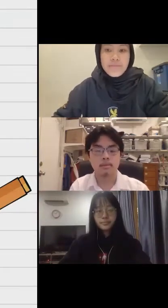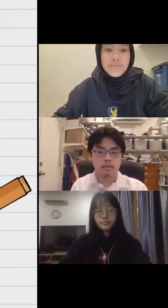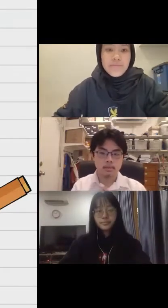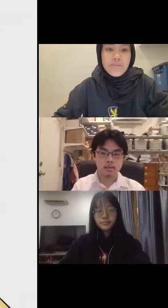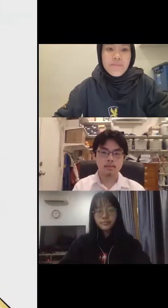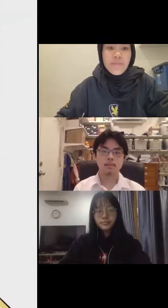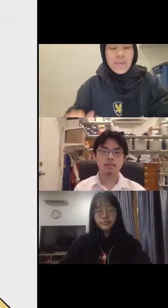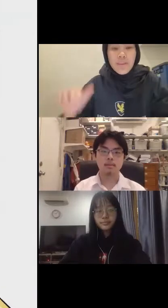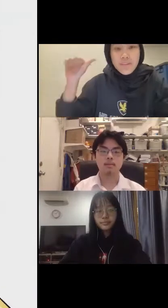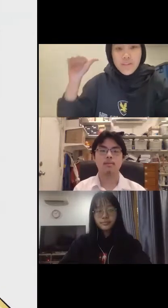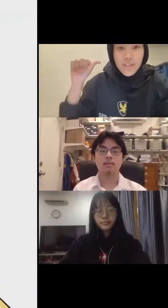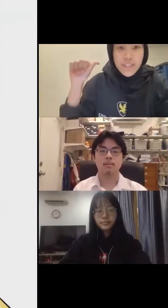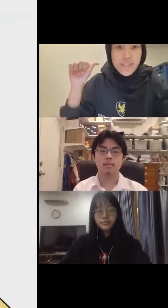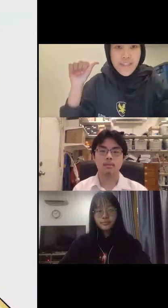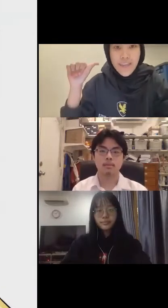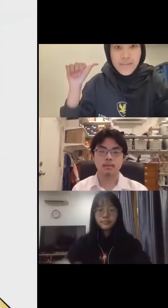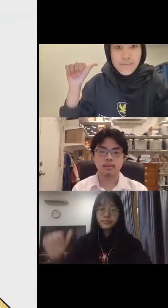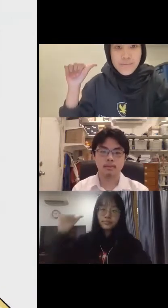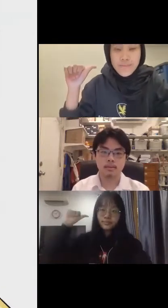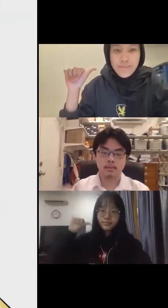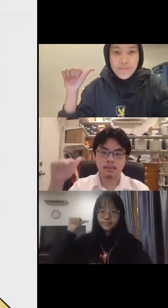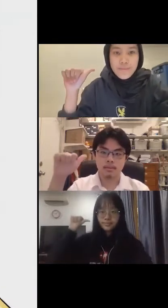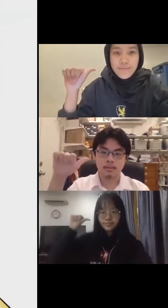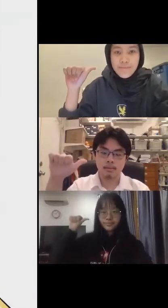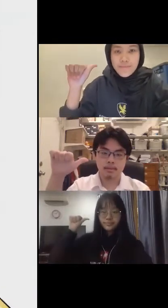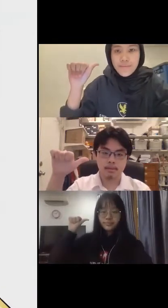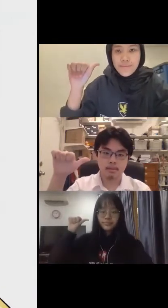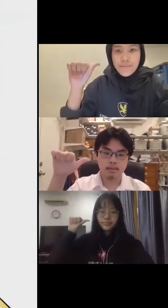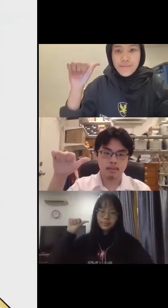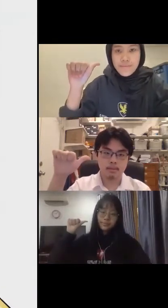Z. So this is A.